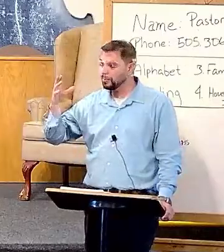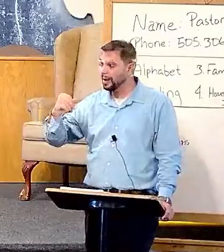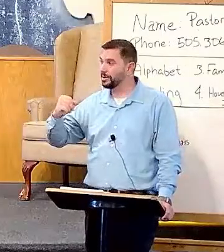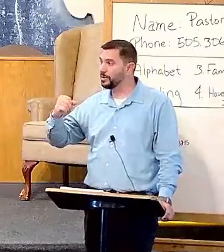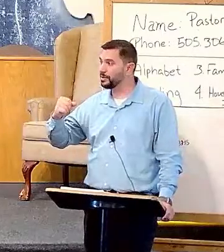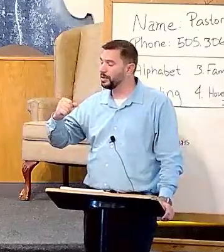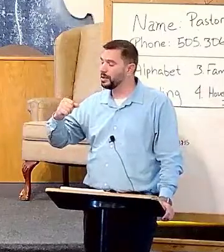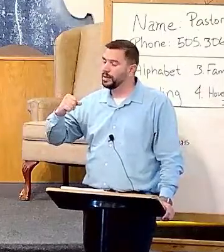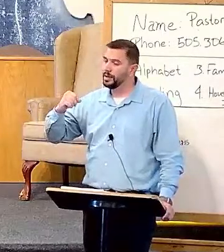matter.